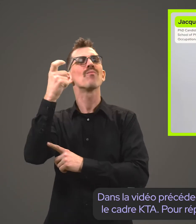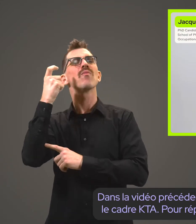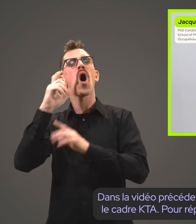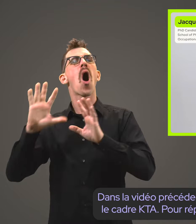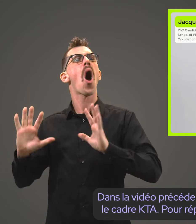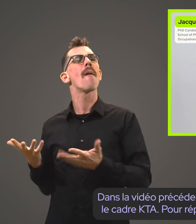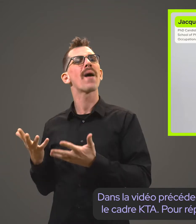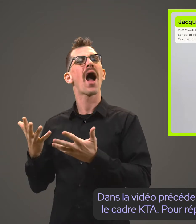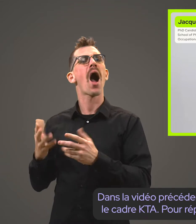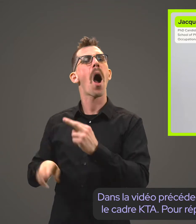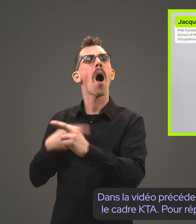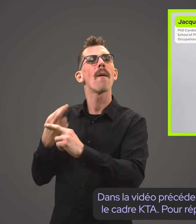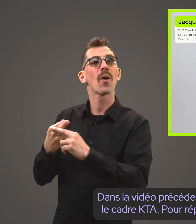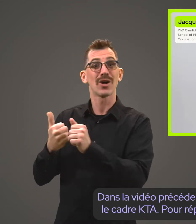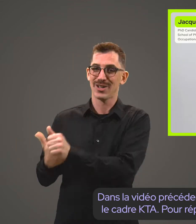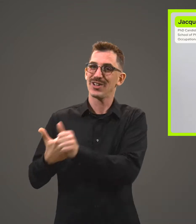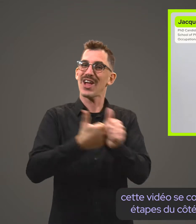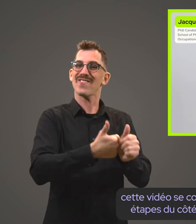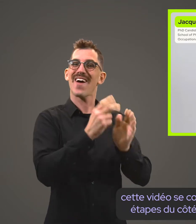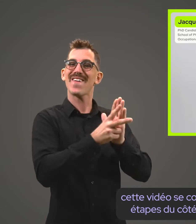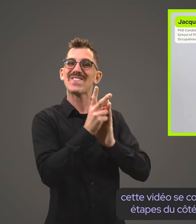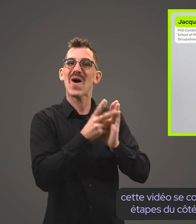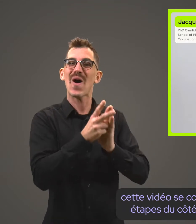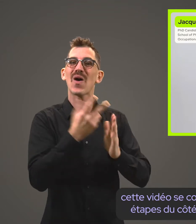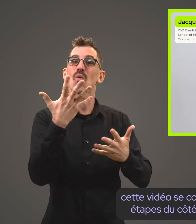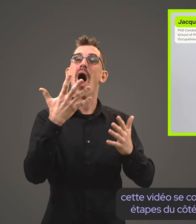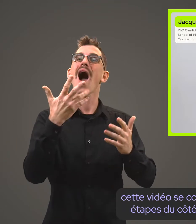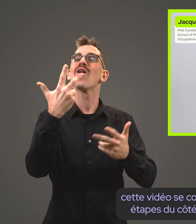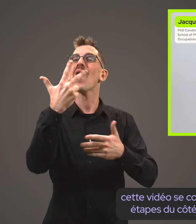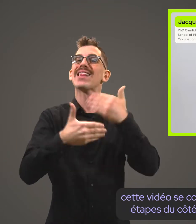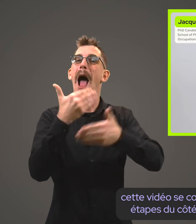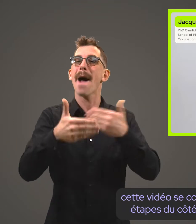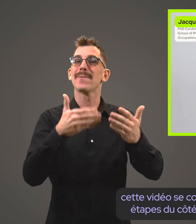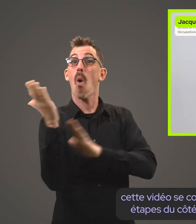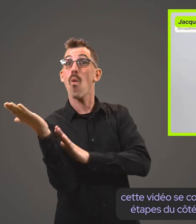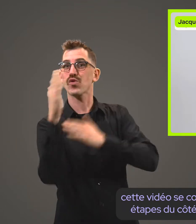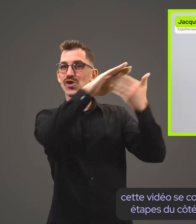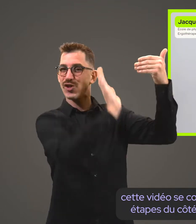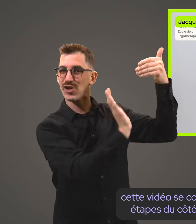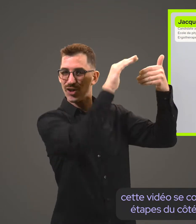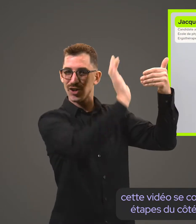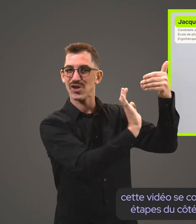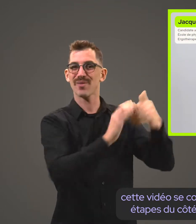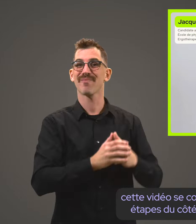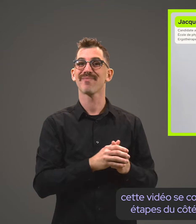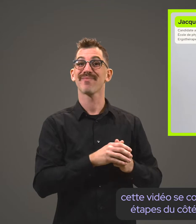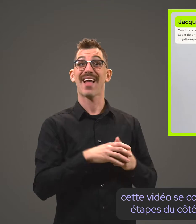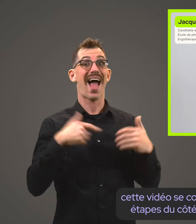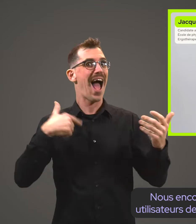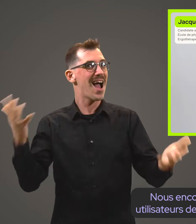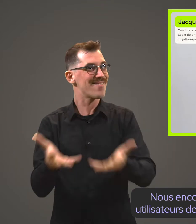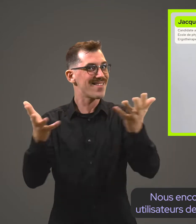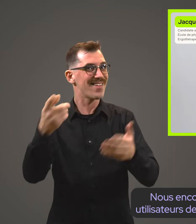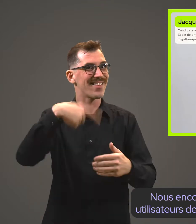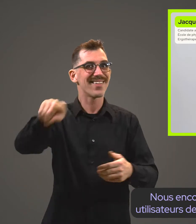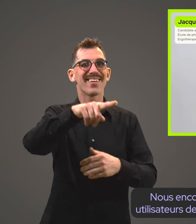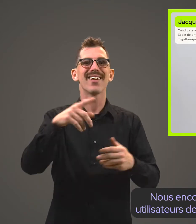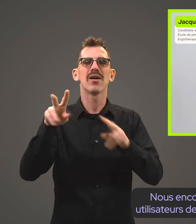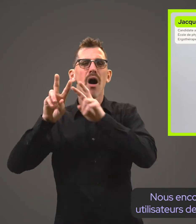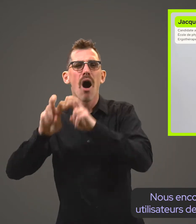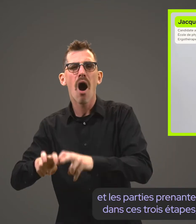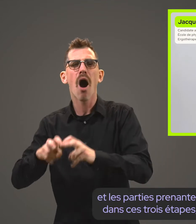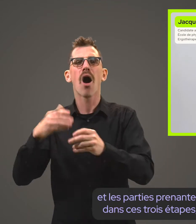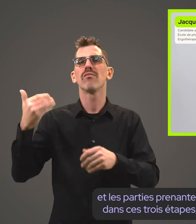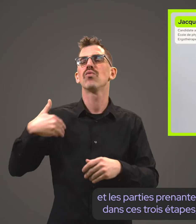KTA framework. To answer this question, this video will focus on the 3 steps to the left side of the cycle. We encourage